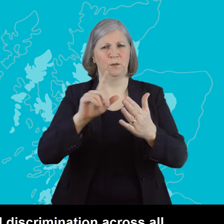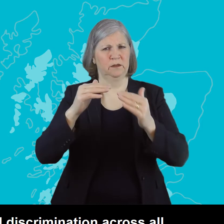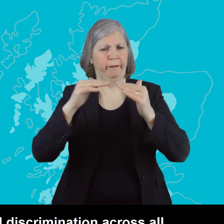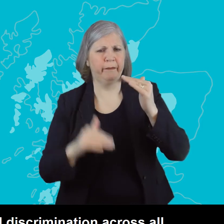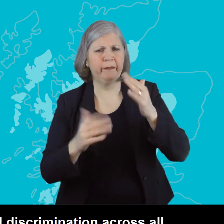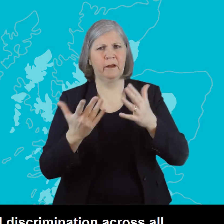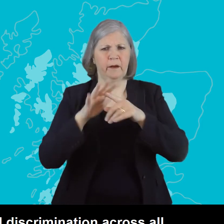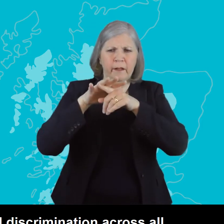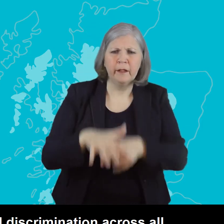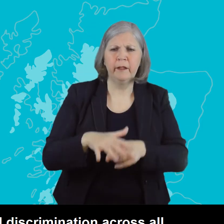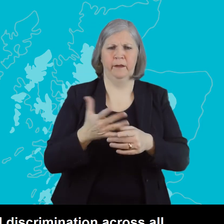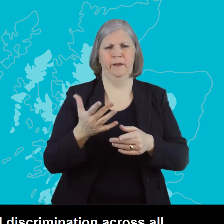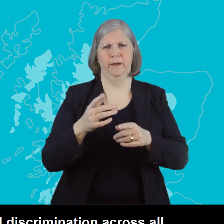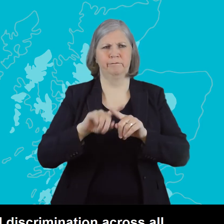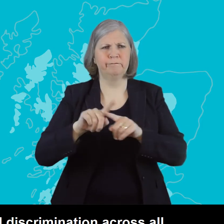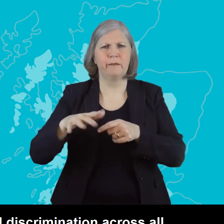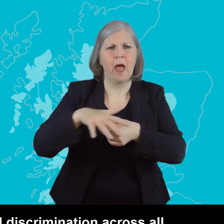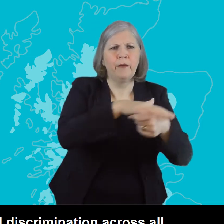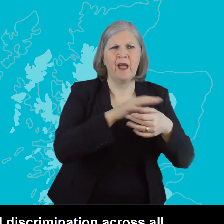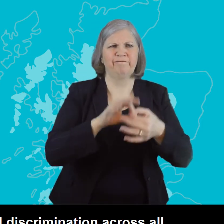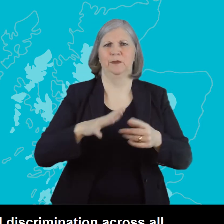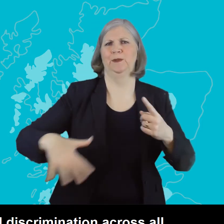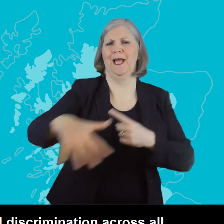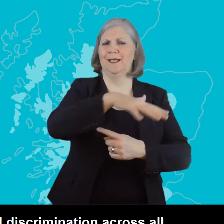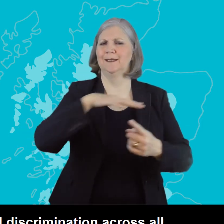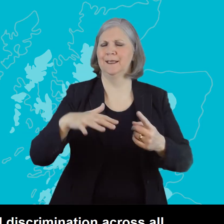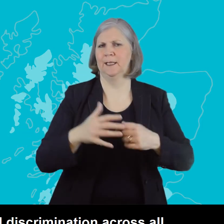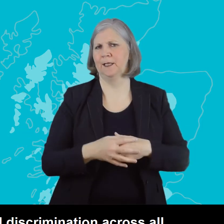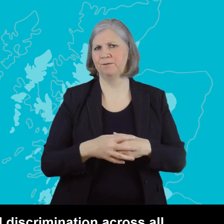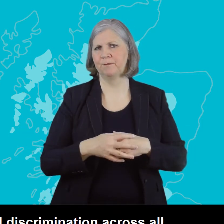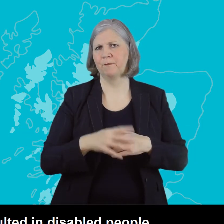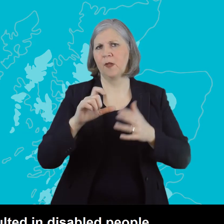Disabled people face inequality and discrimination across all facets of society.